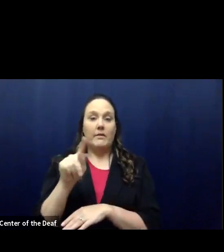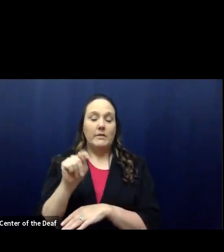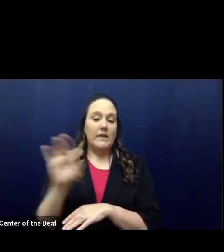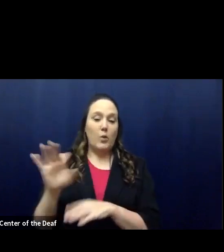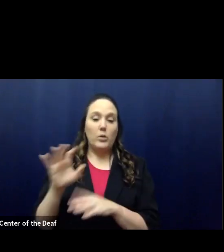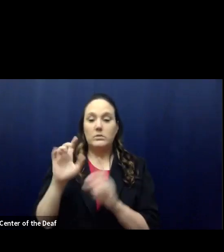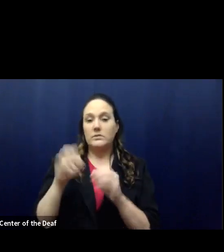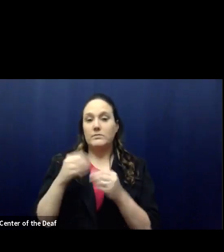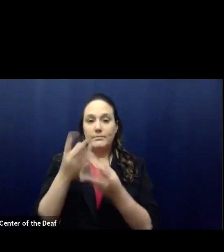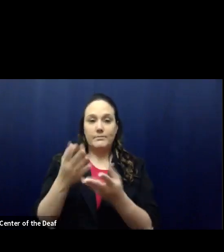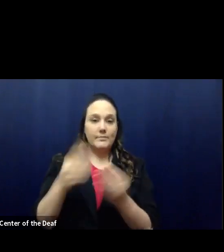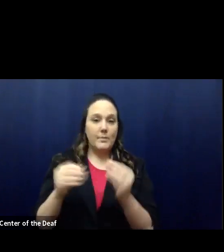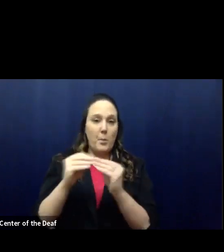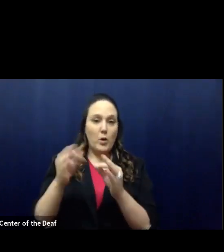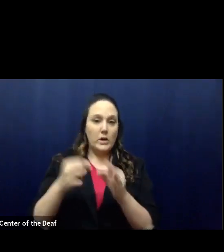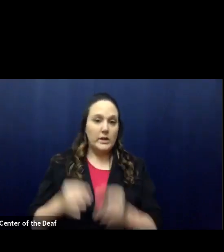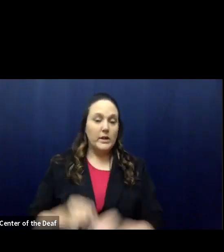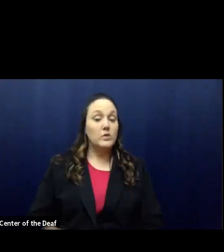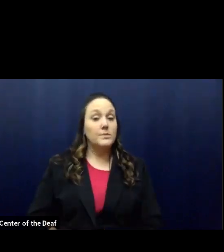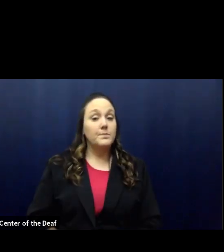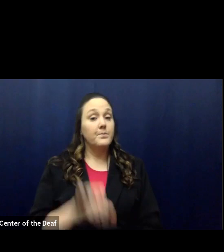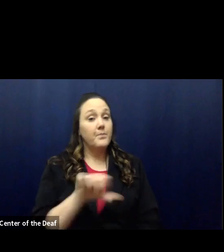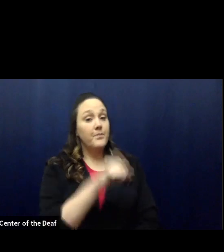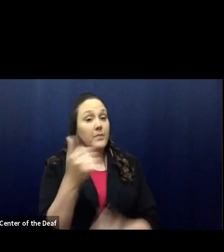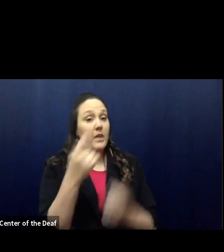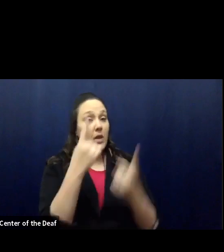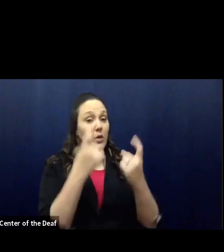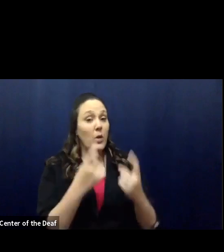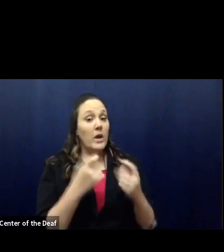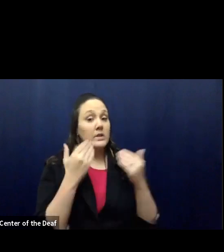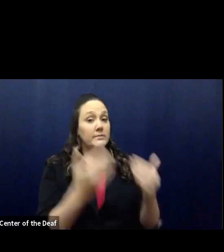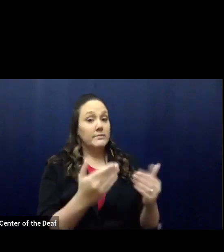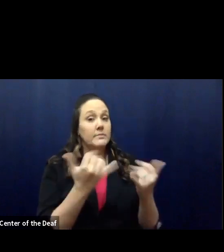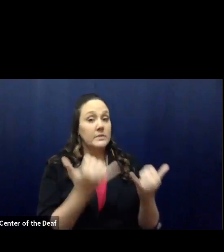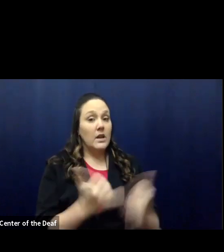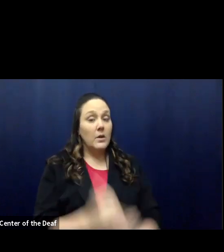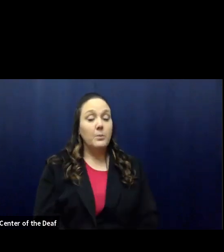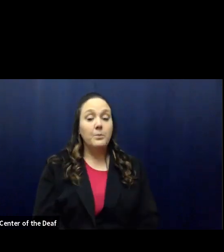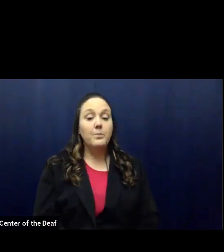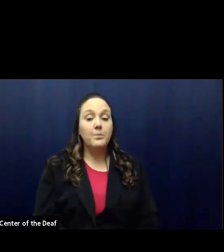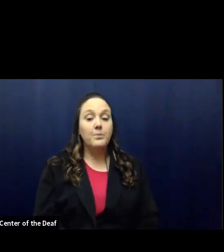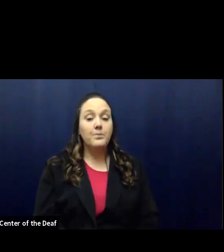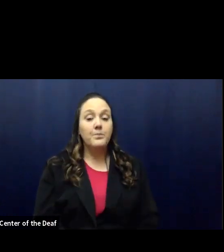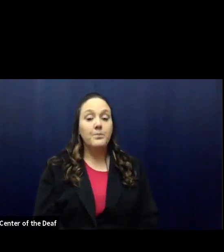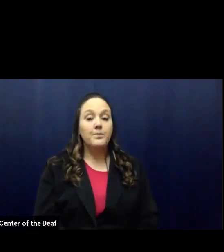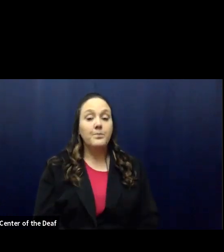details. Any other questions? Please go ahead and submit them now.